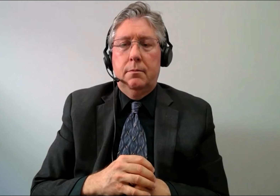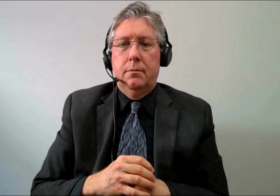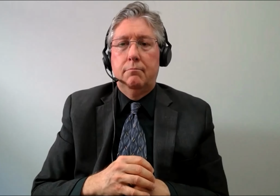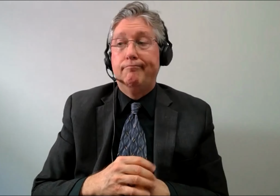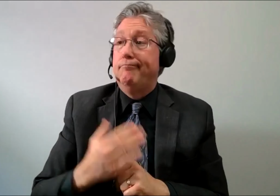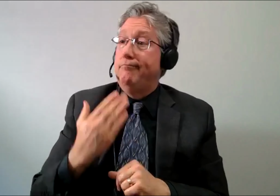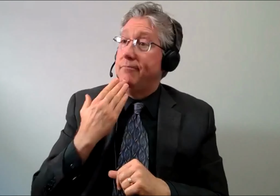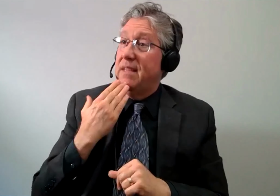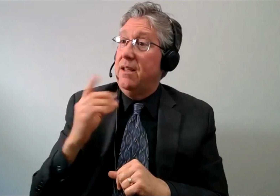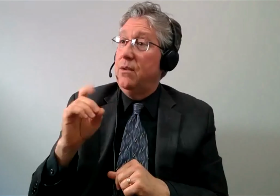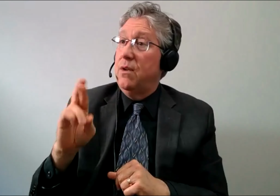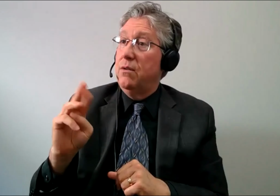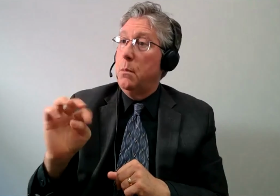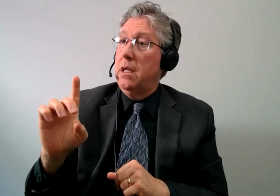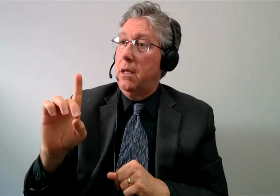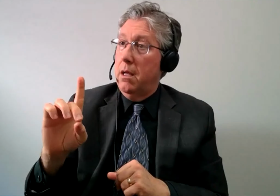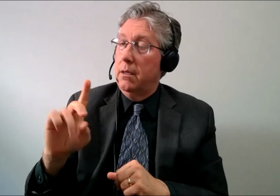Thank you for that, Dr. Medlock.